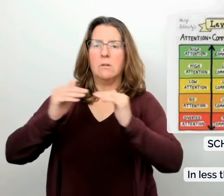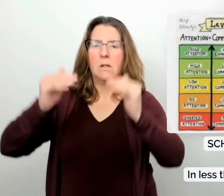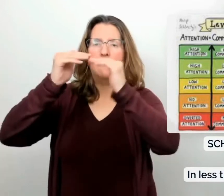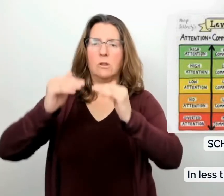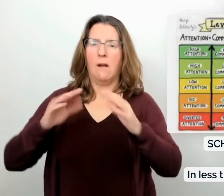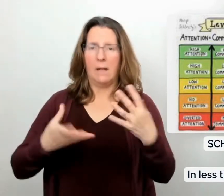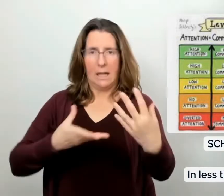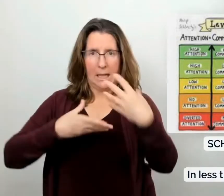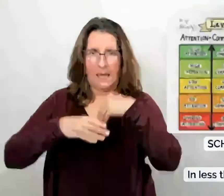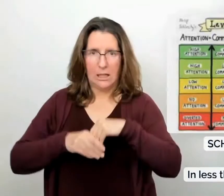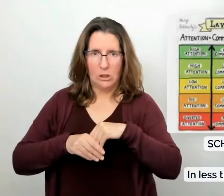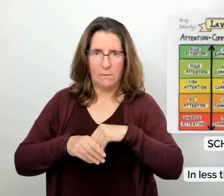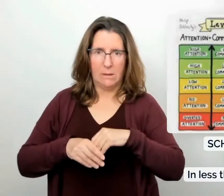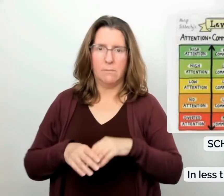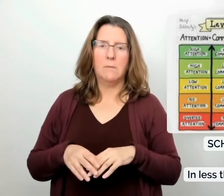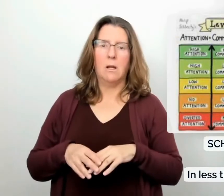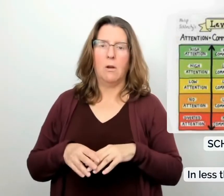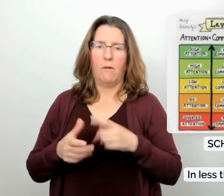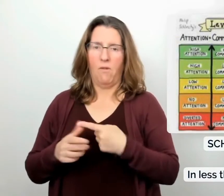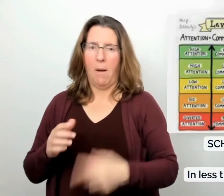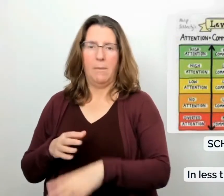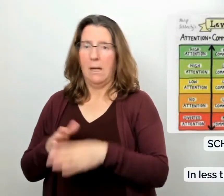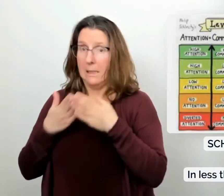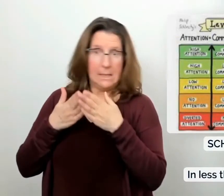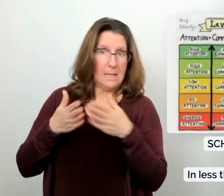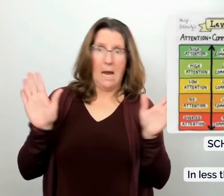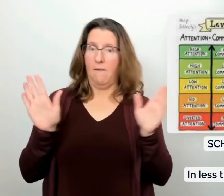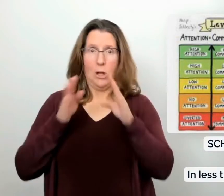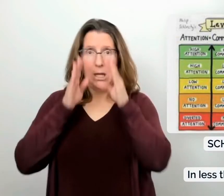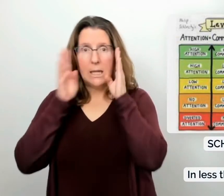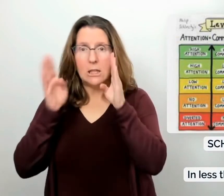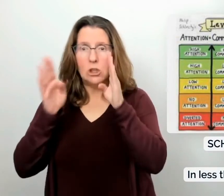that covers the attention range from diverted attention